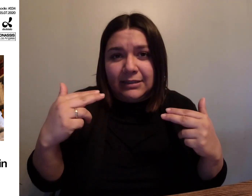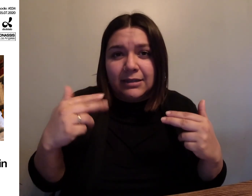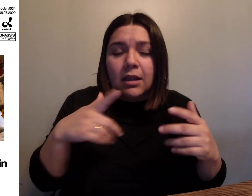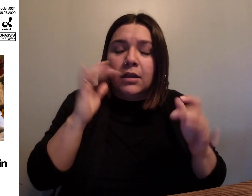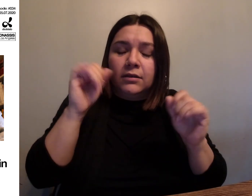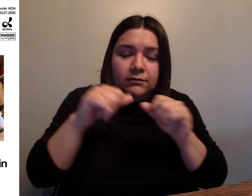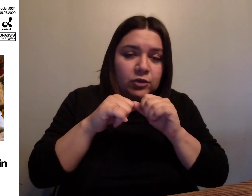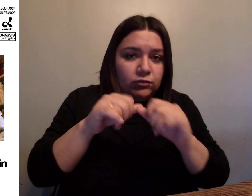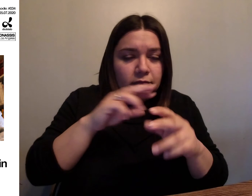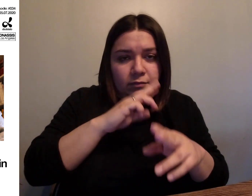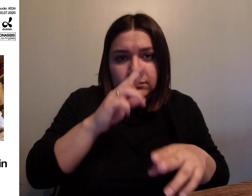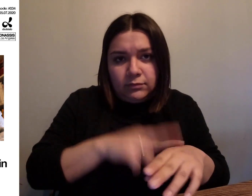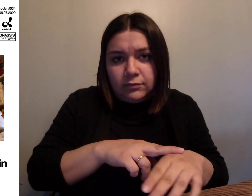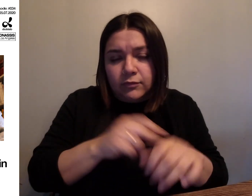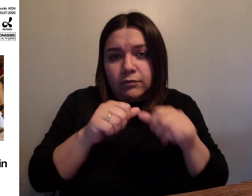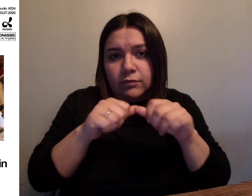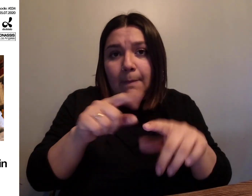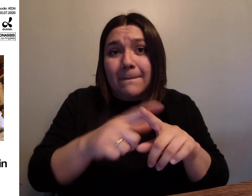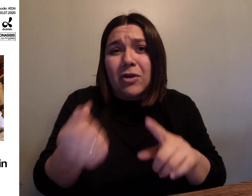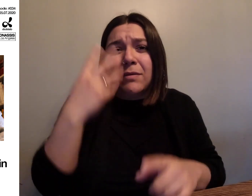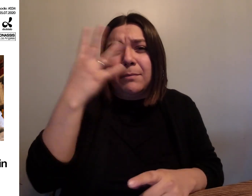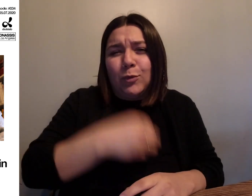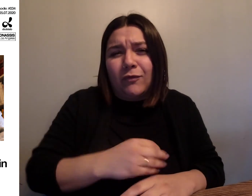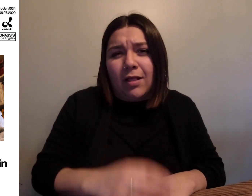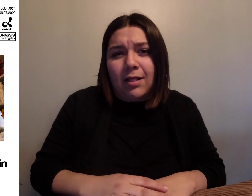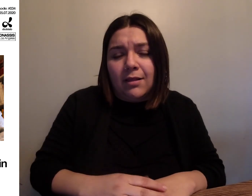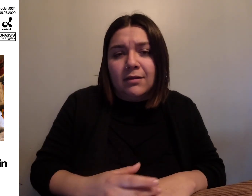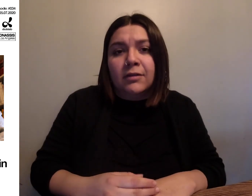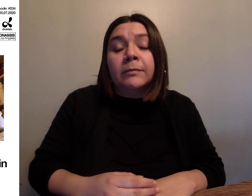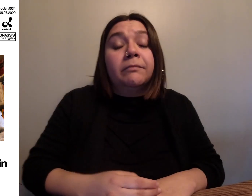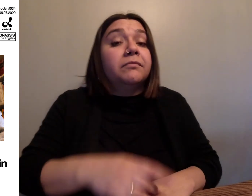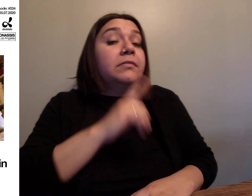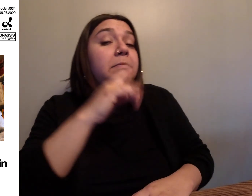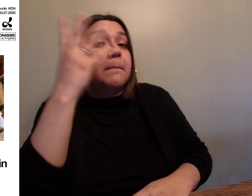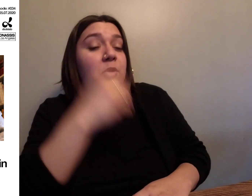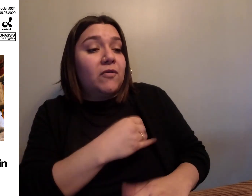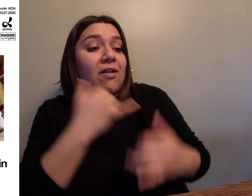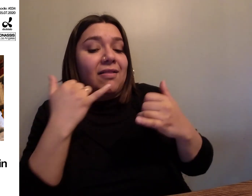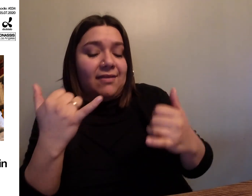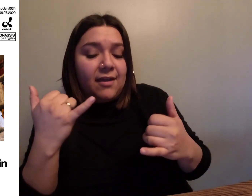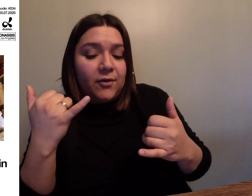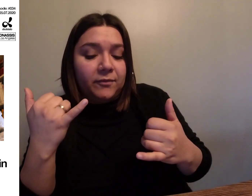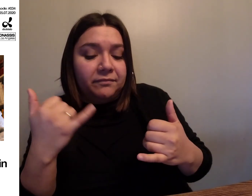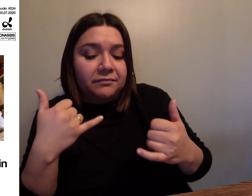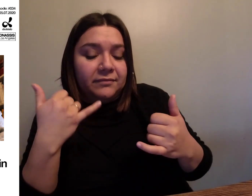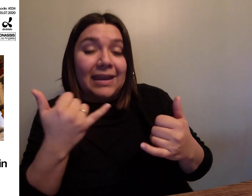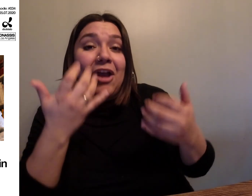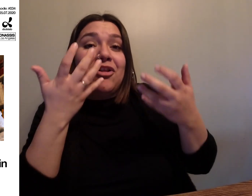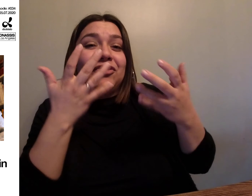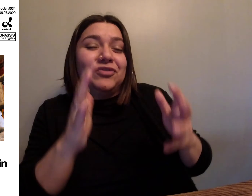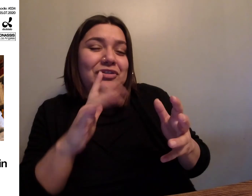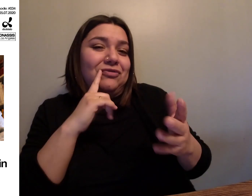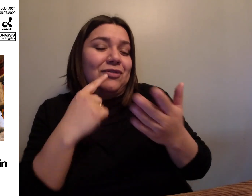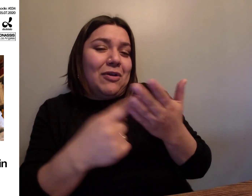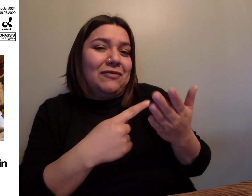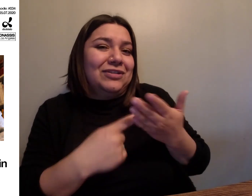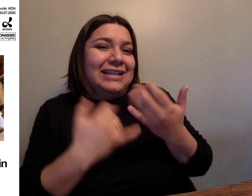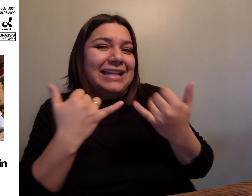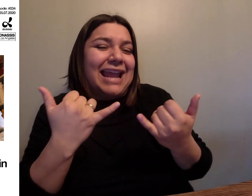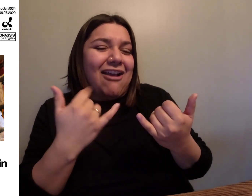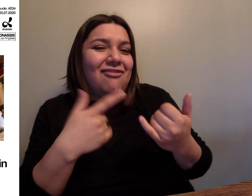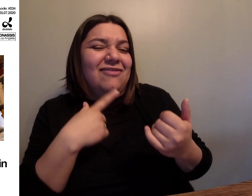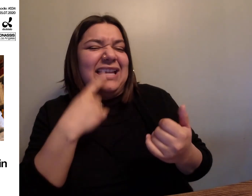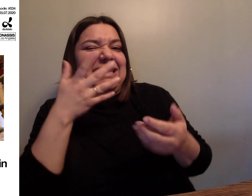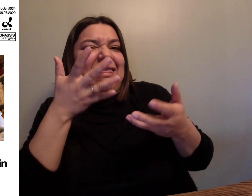Of course, it goes on, but it's so beautiful. It's so beautiful. Let's leave our conversation